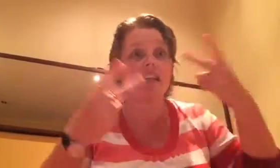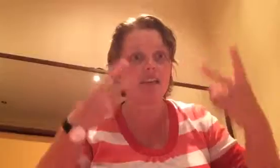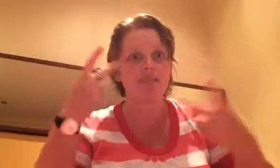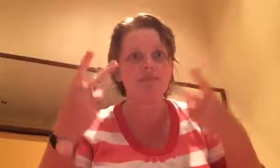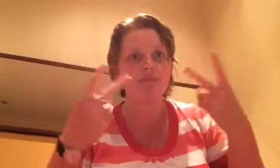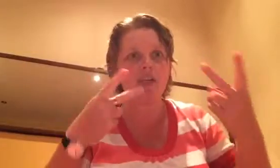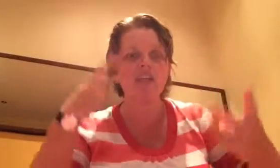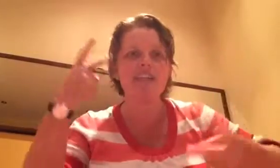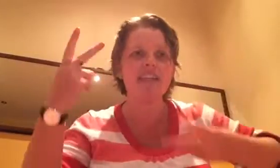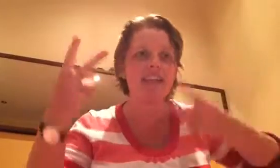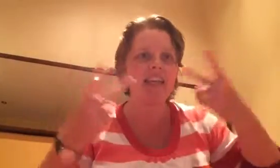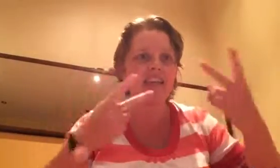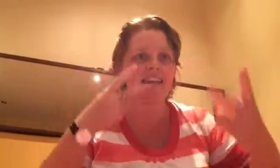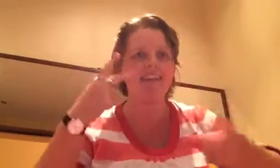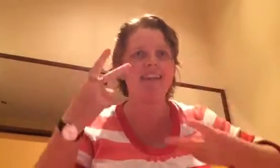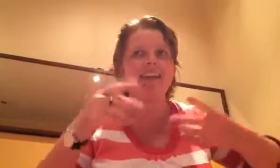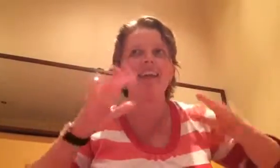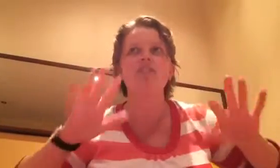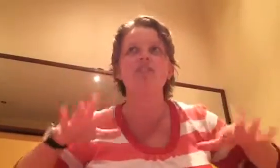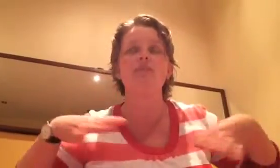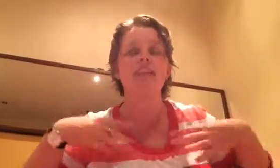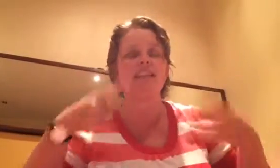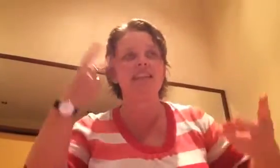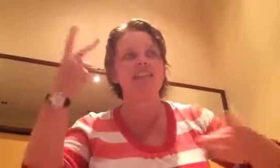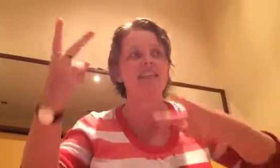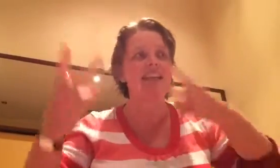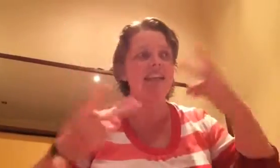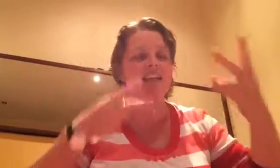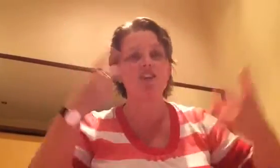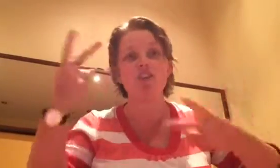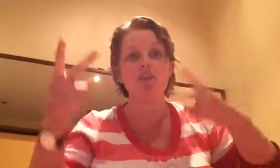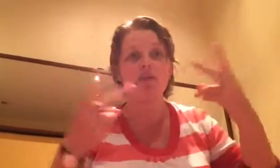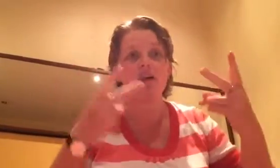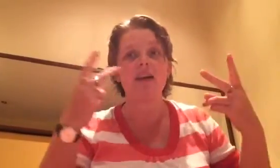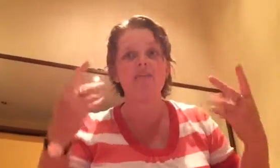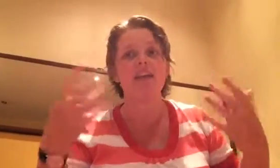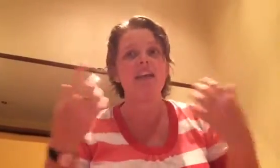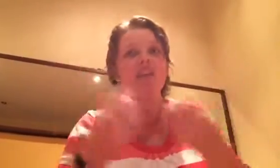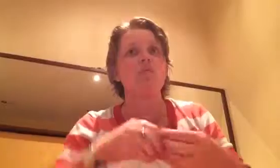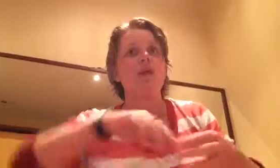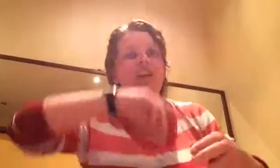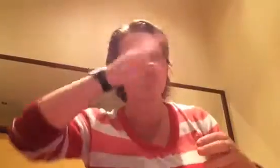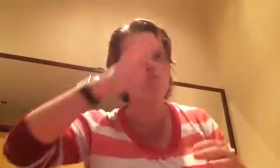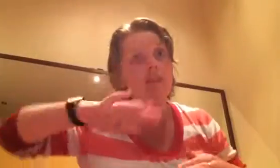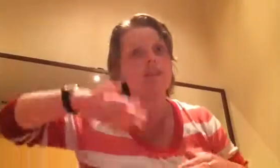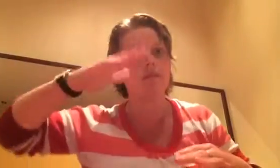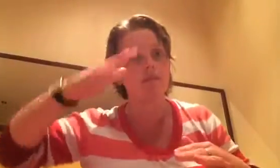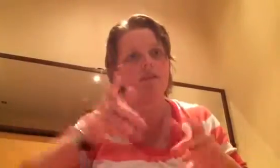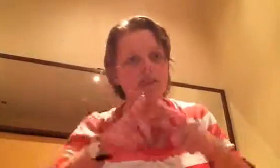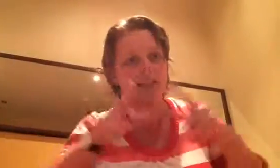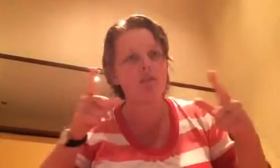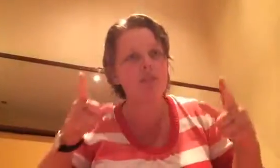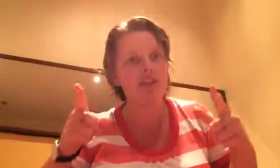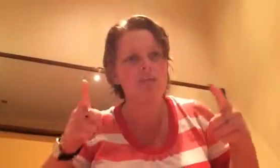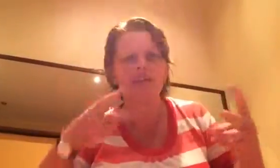singing, because singing is just really, the singing and nursery rhymes is where the rhythm of the language comes in.